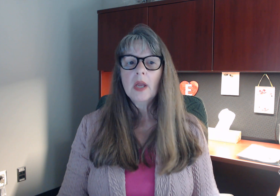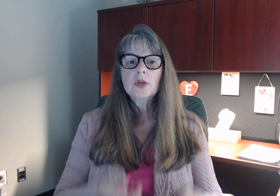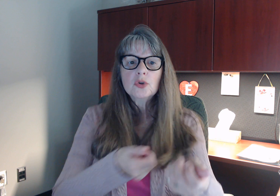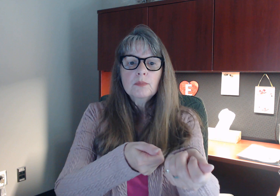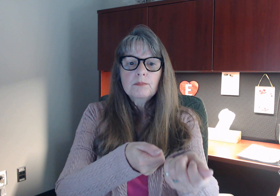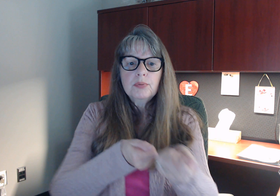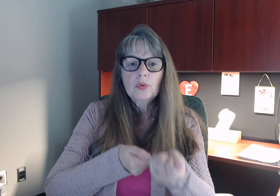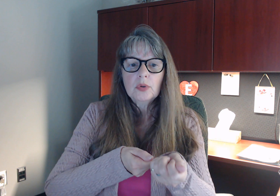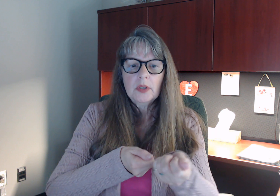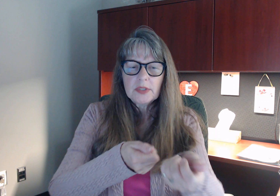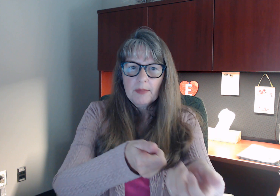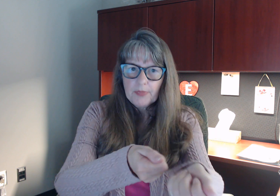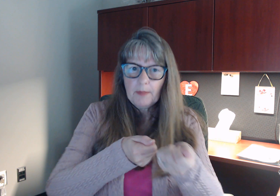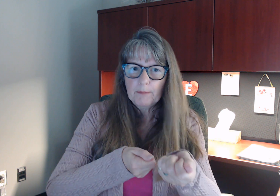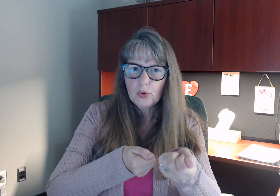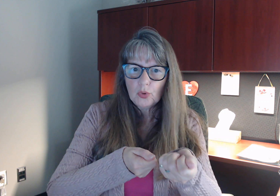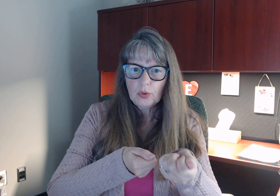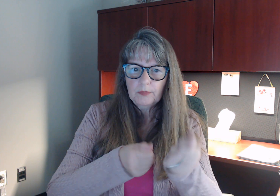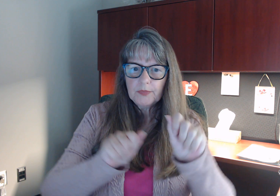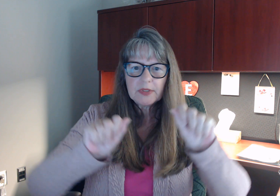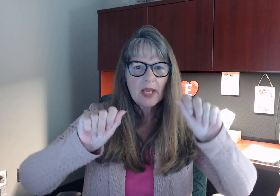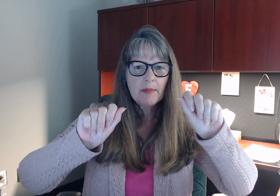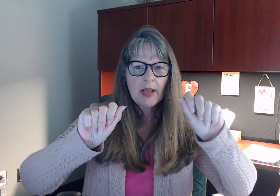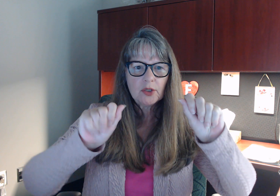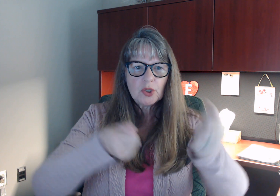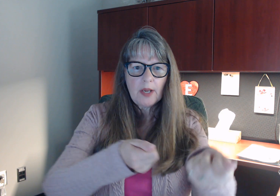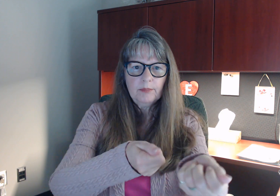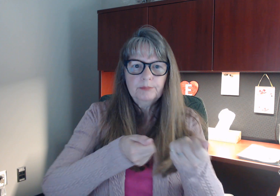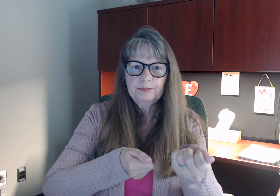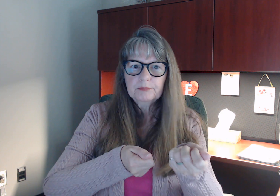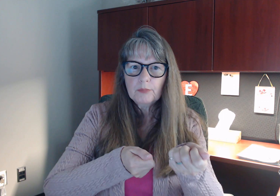To pull on something, pull. Same hand shape, pull.